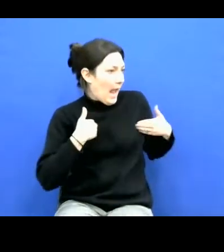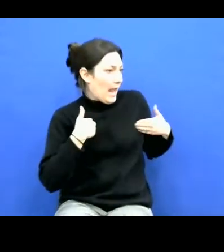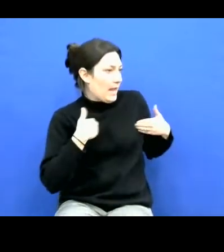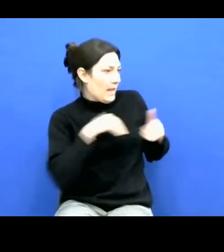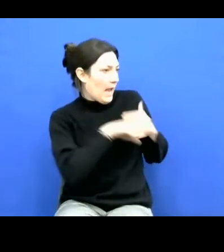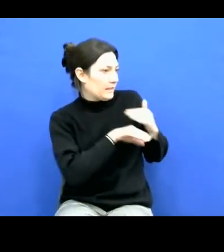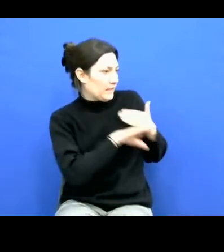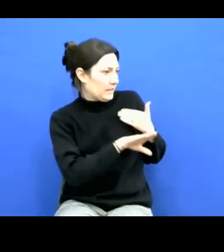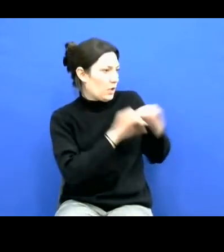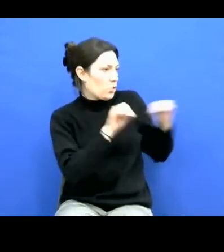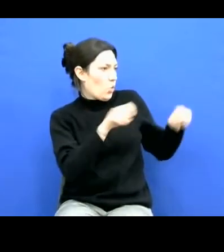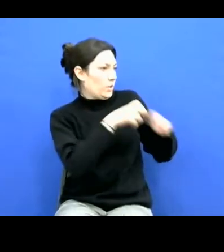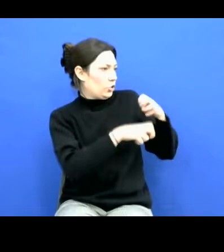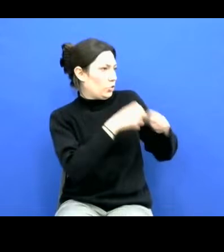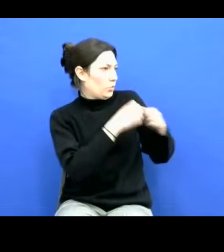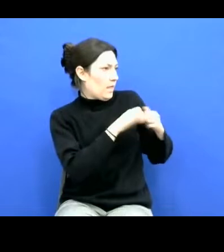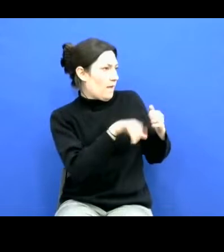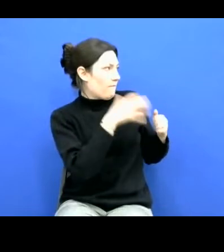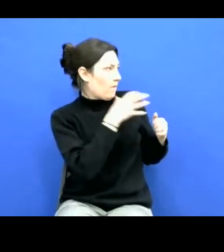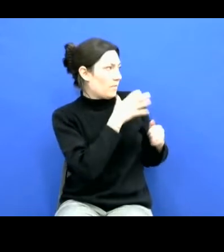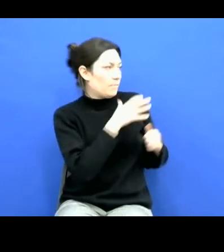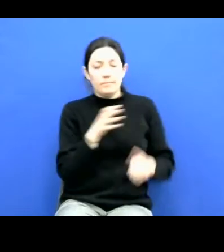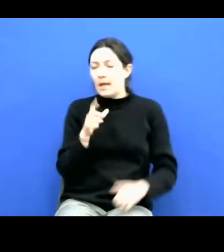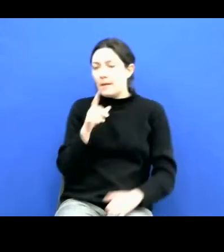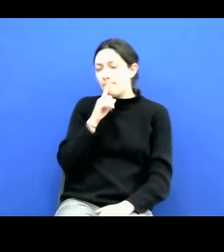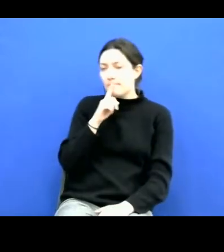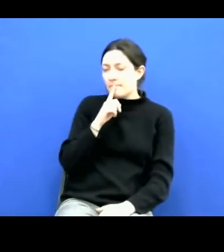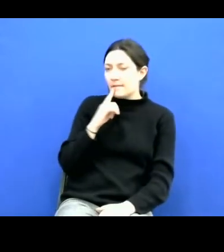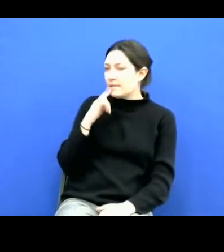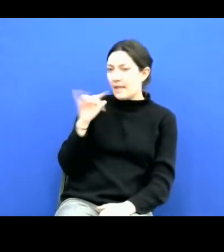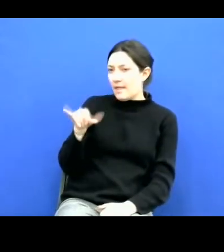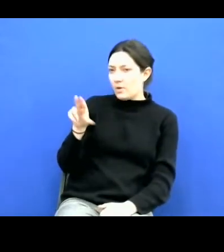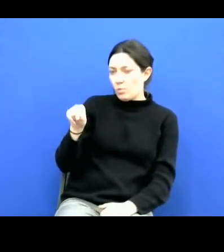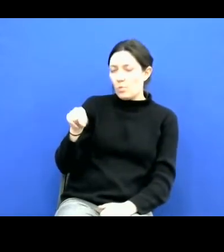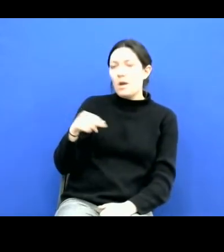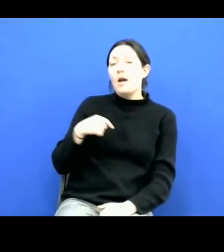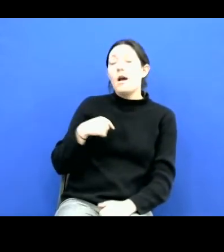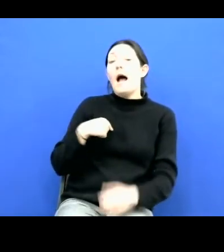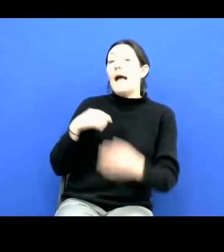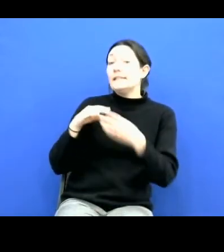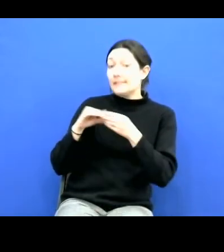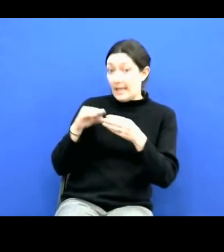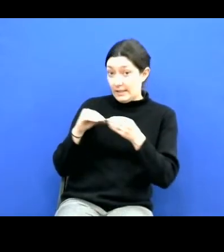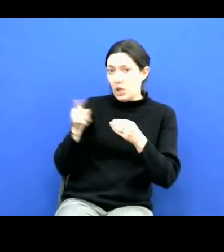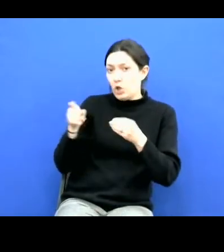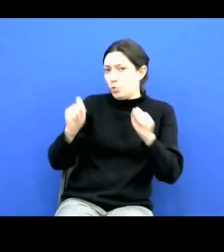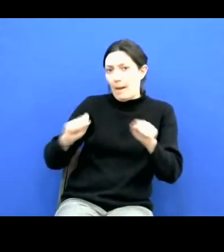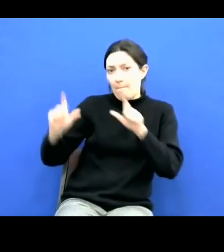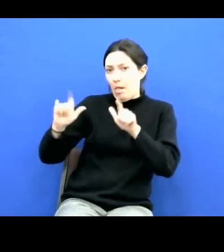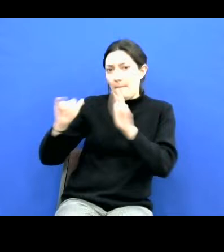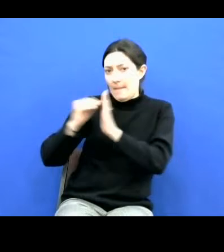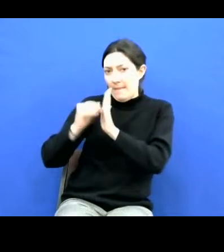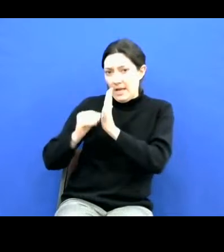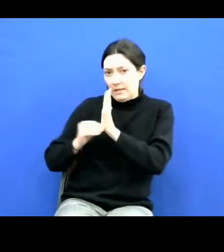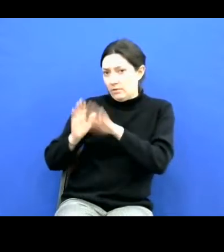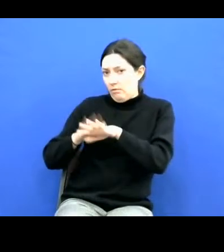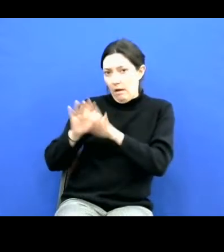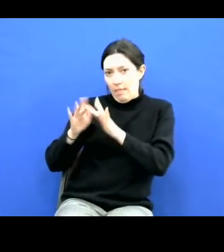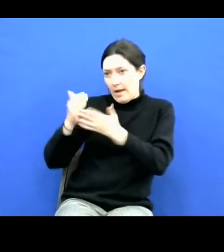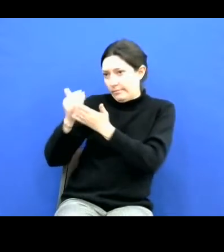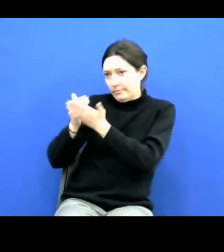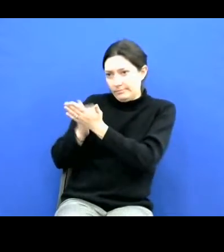there was no issue with the farmer. I watched it on YouTube. today. what I said, and you're welcome to pull up the minutes. They're